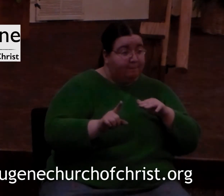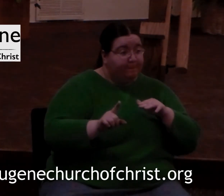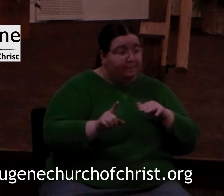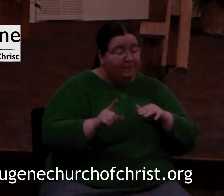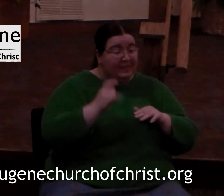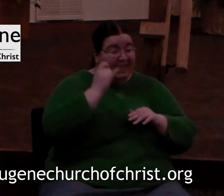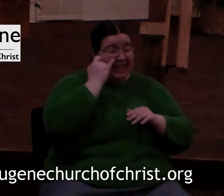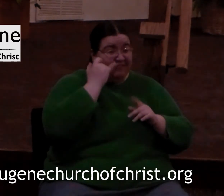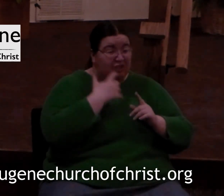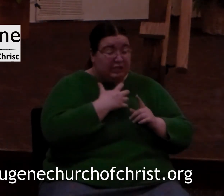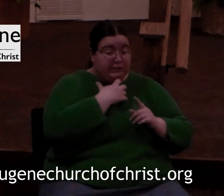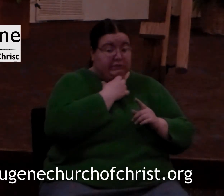out?